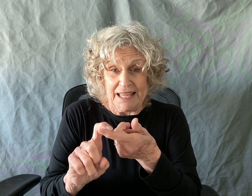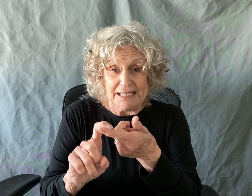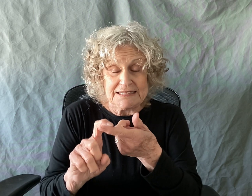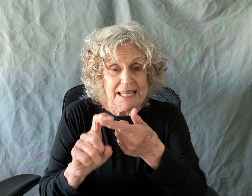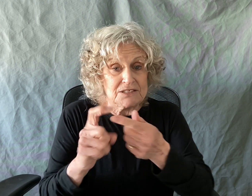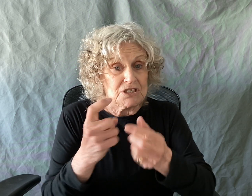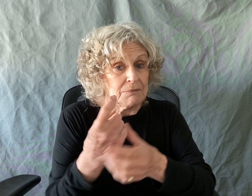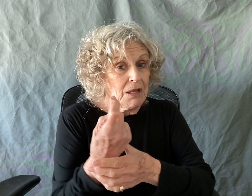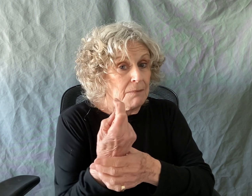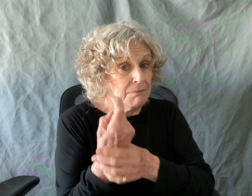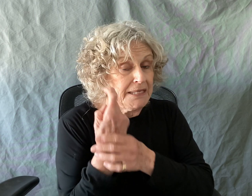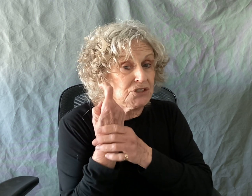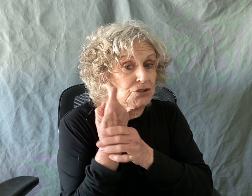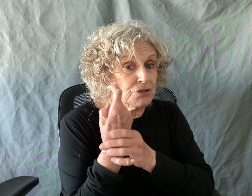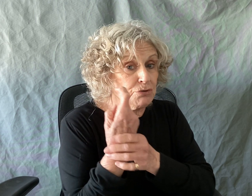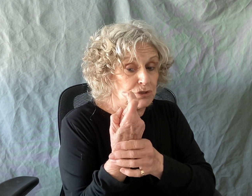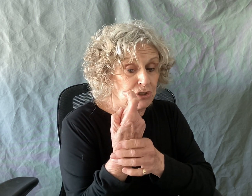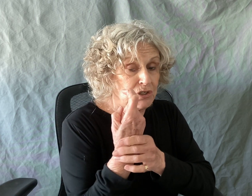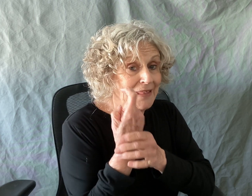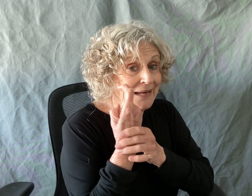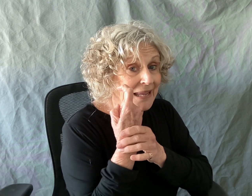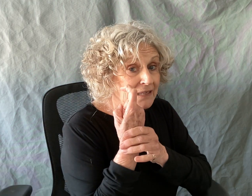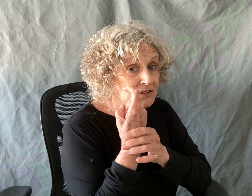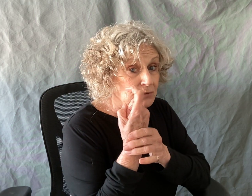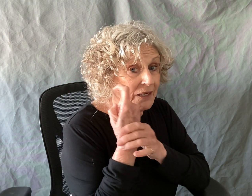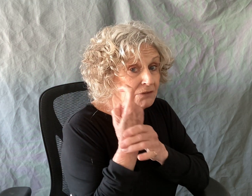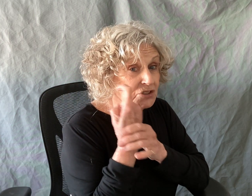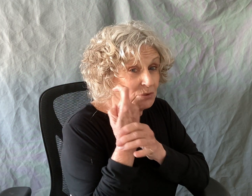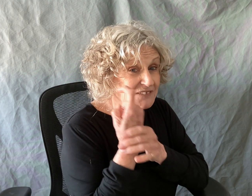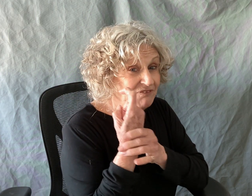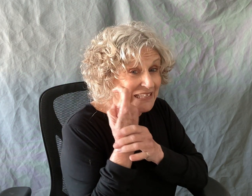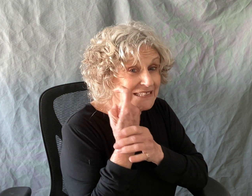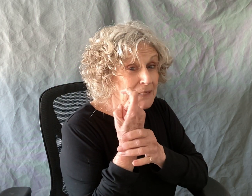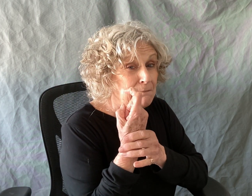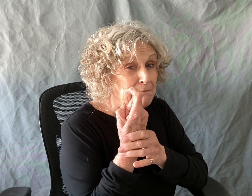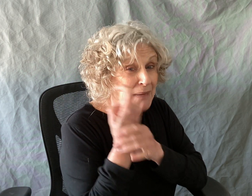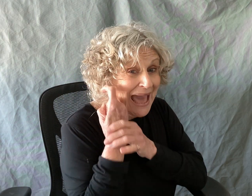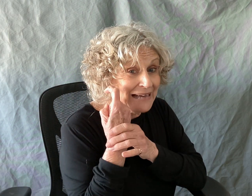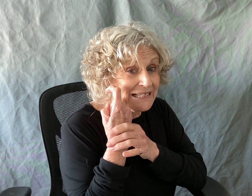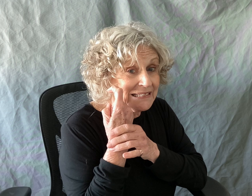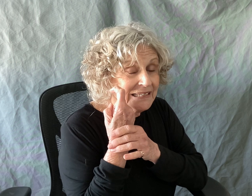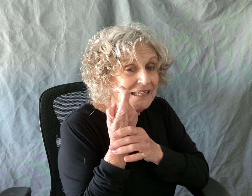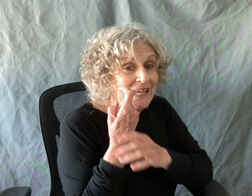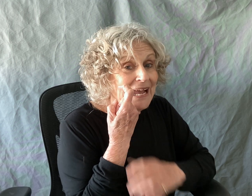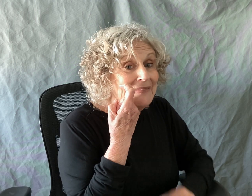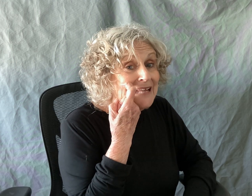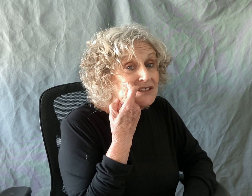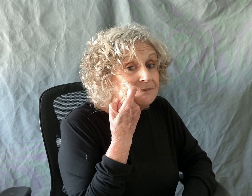X hand shape. Make sure you turn that X around so it's facing back. And that's,